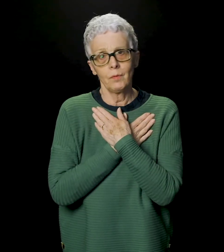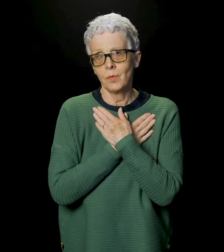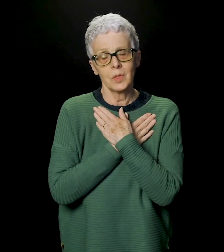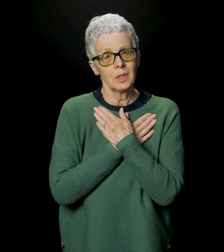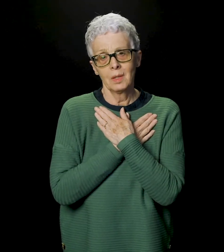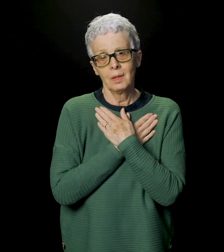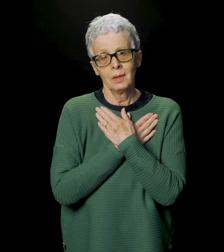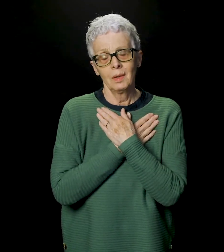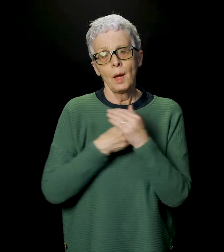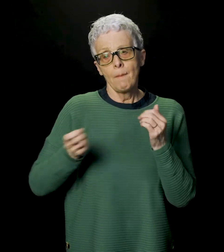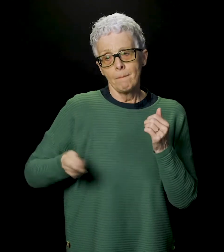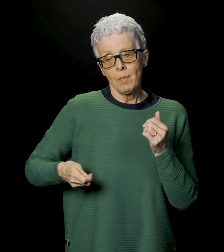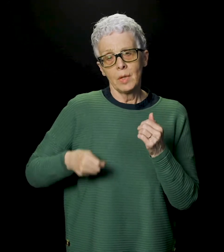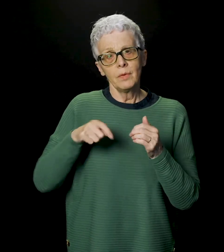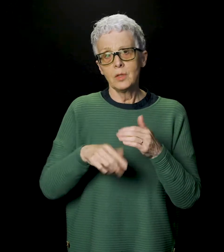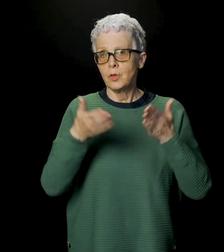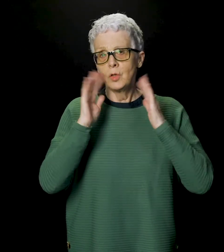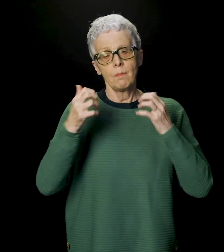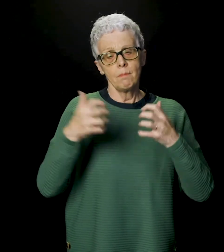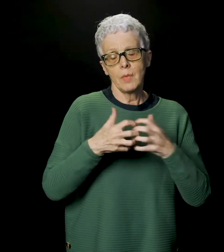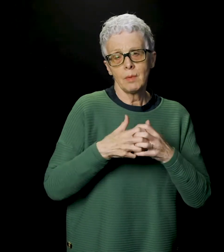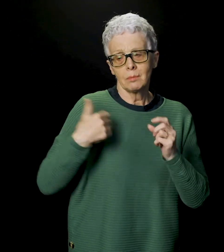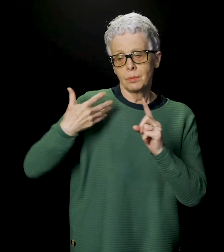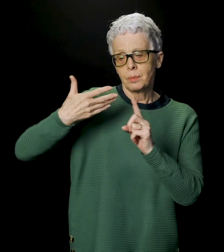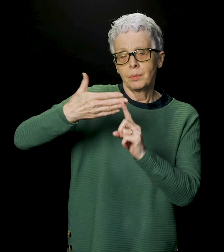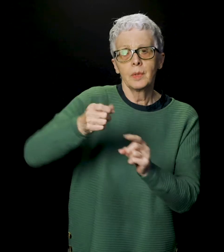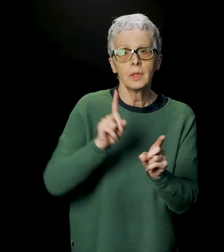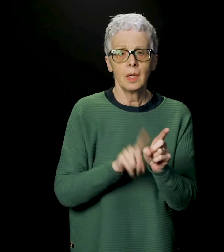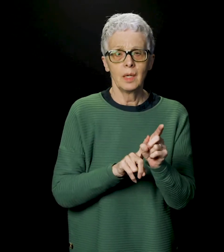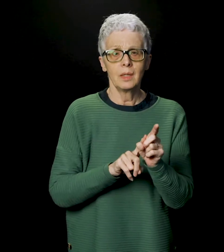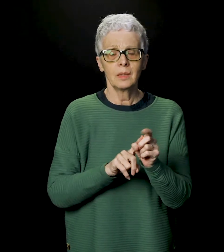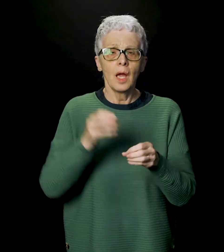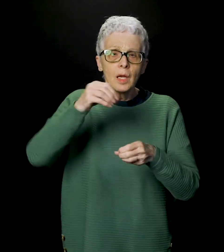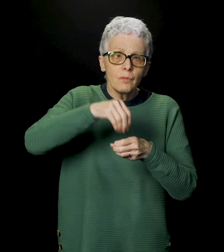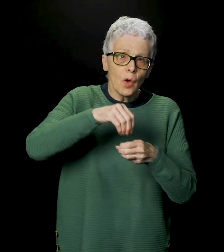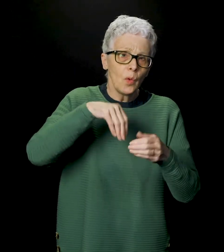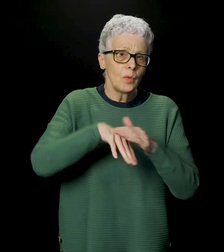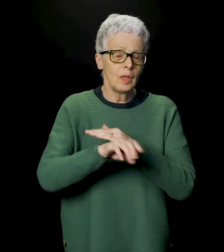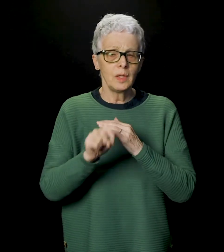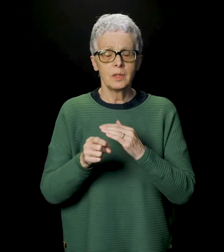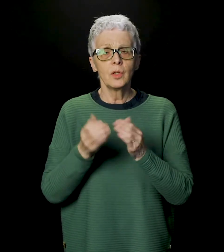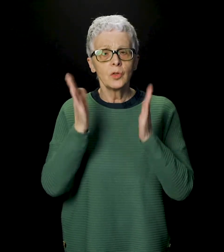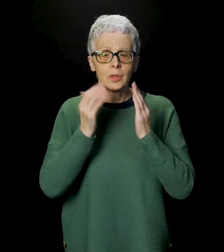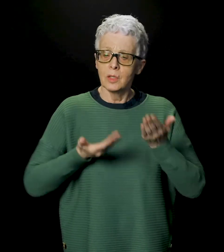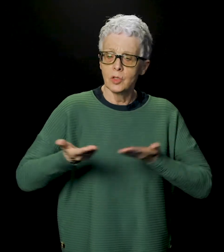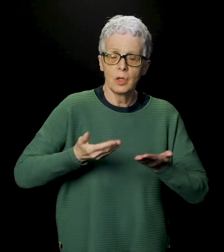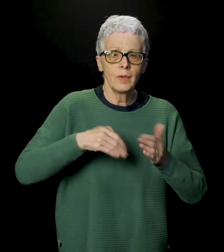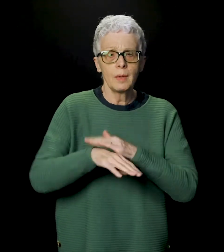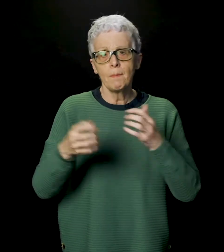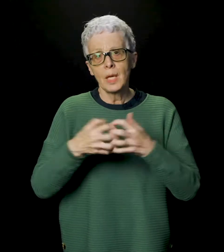a much loved member of this church for many, many years, participating and serving in a variety of different